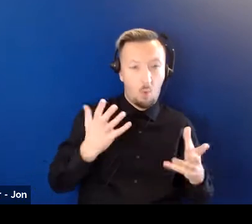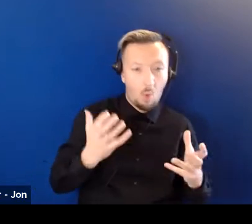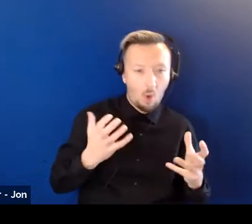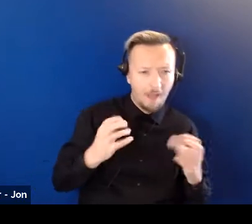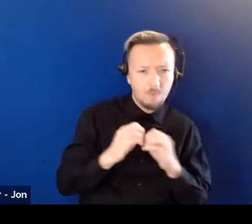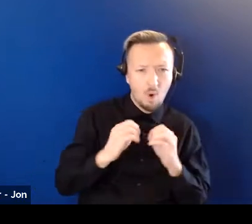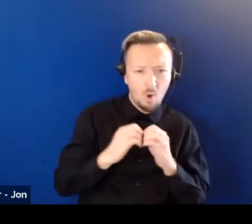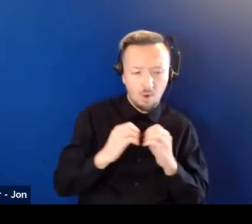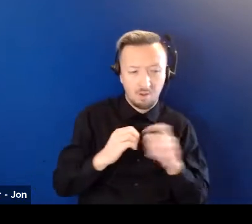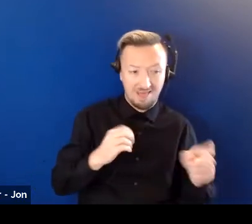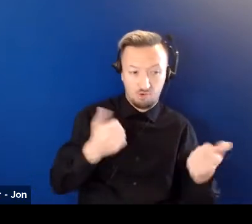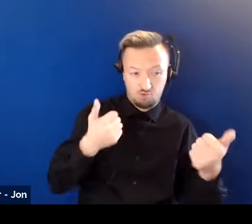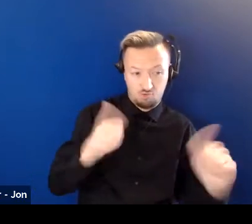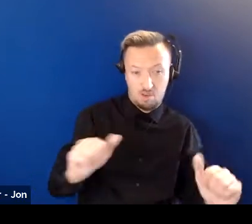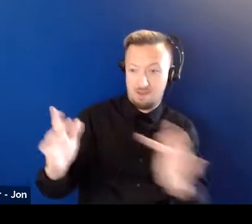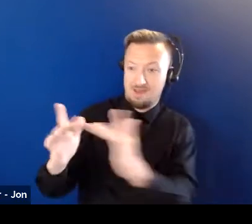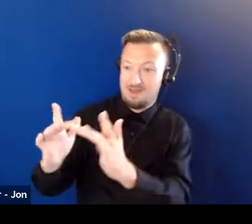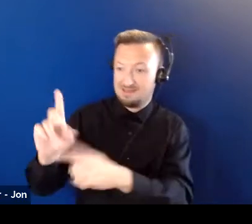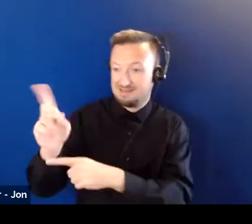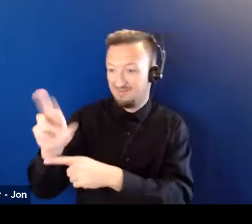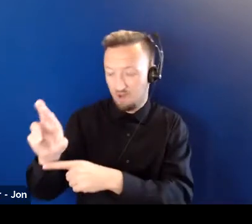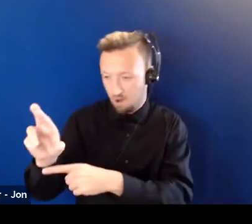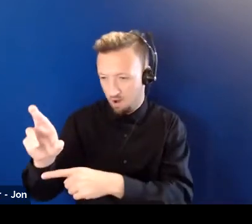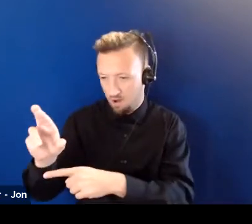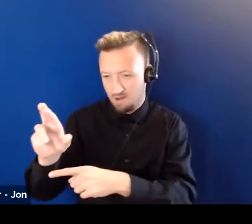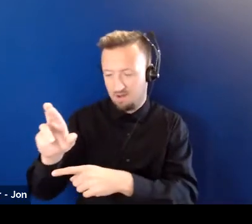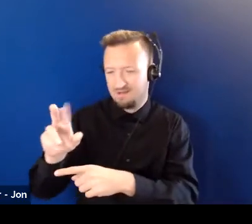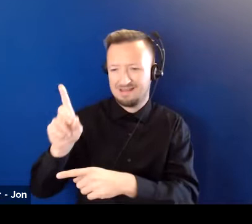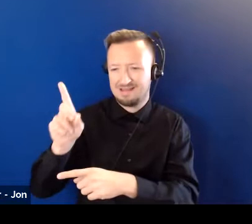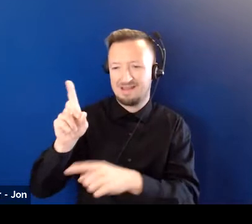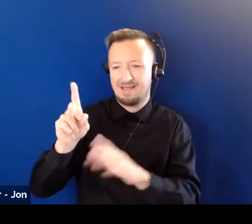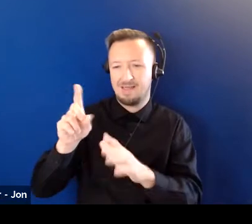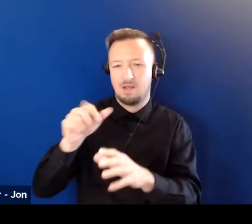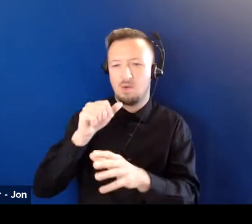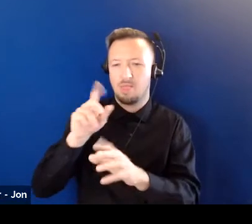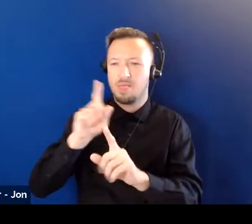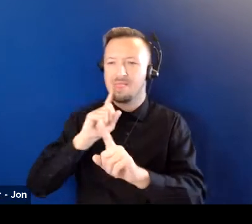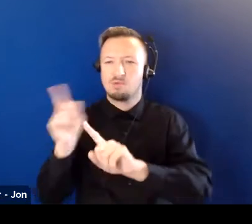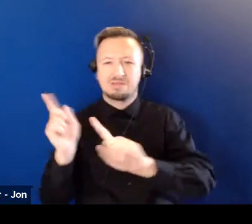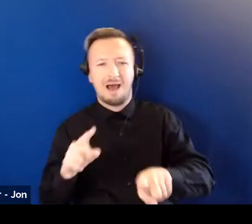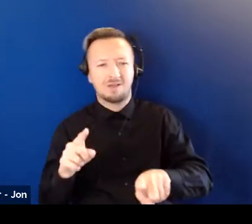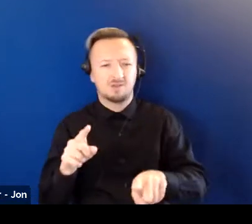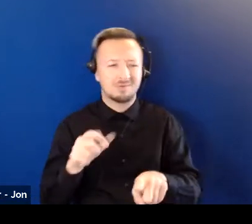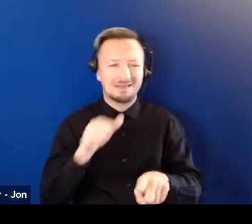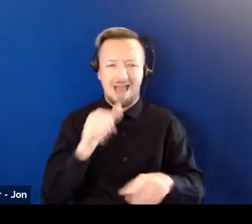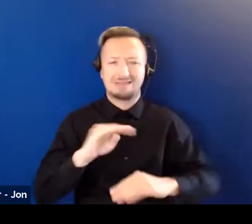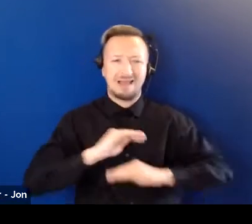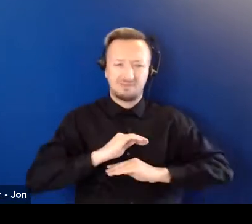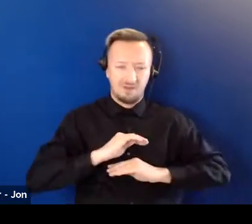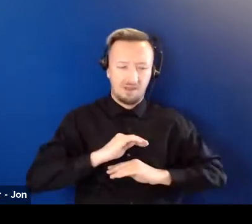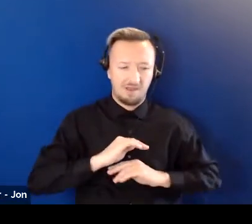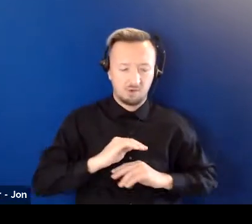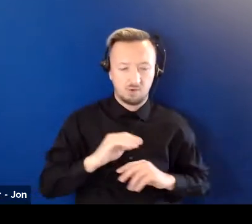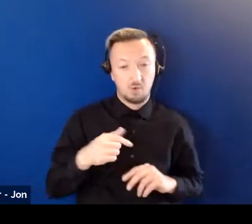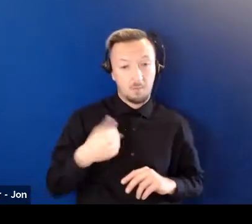with DVR and not get the responses that they wanted. So I was really looking forward to that